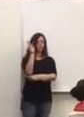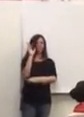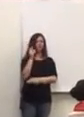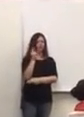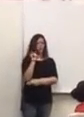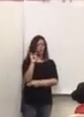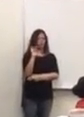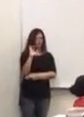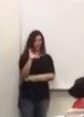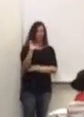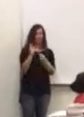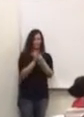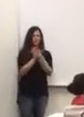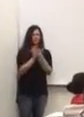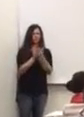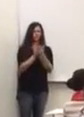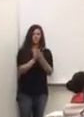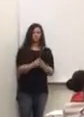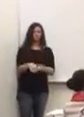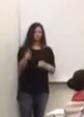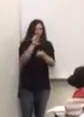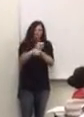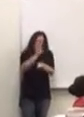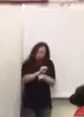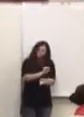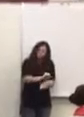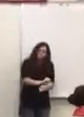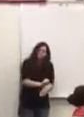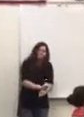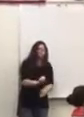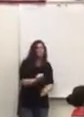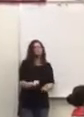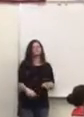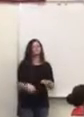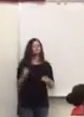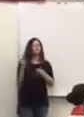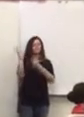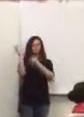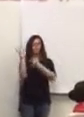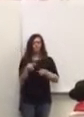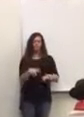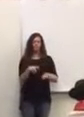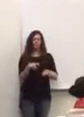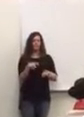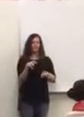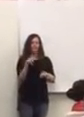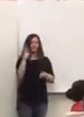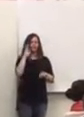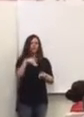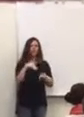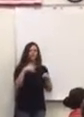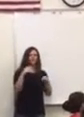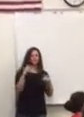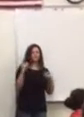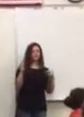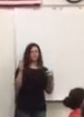PowerPoint presentation. Like, she downloaded this subtle but very interesting, like, haunted house background on the background